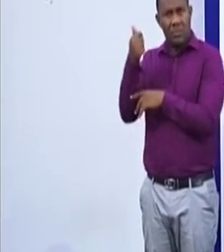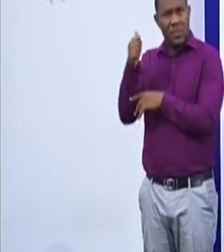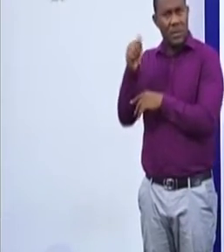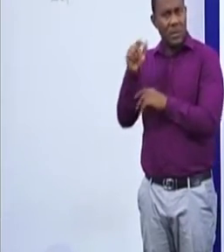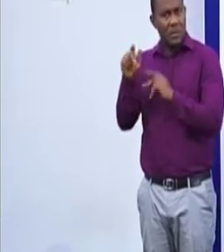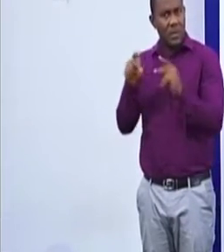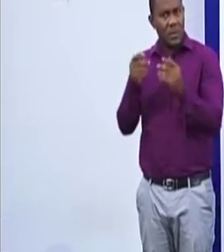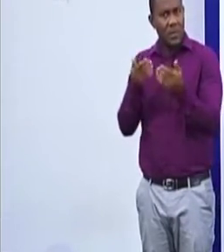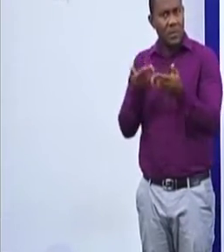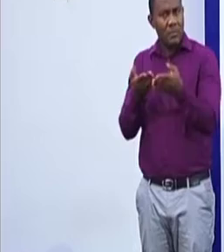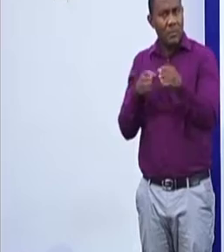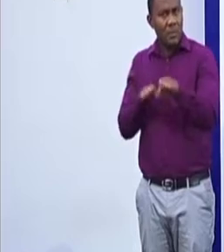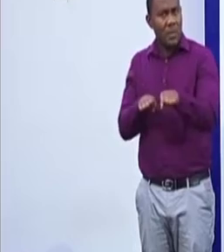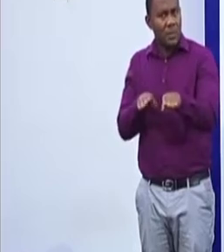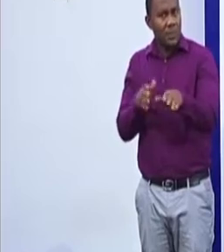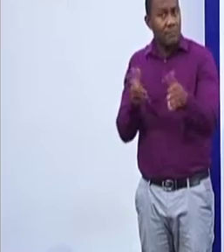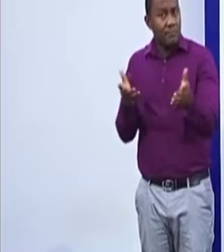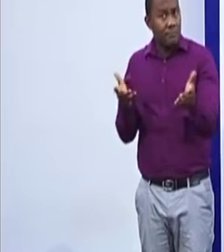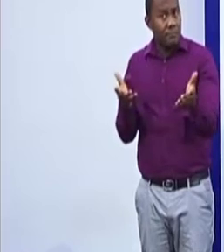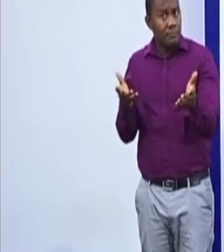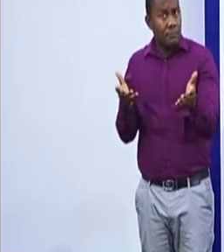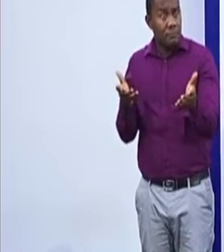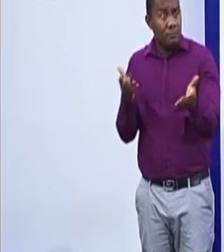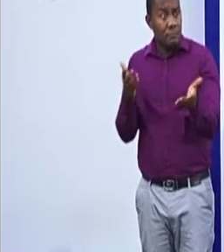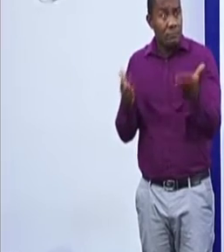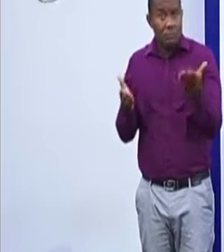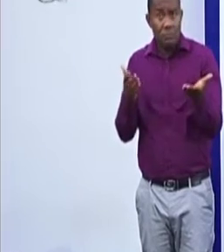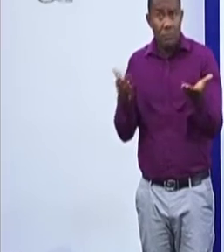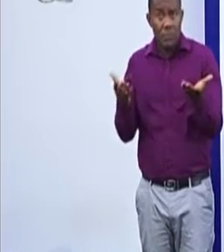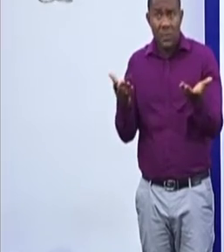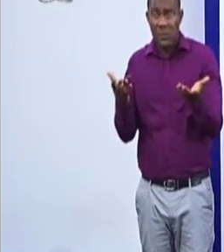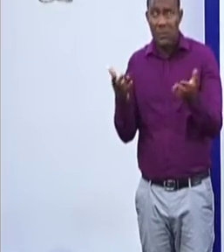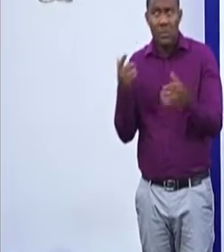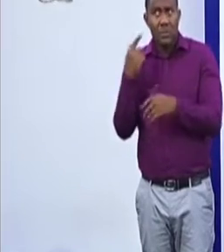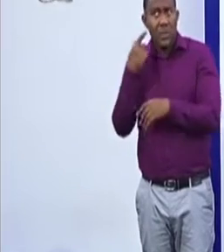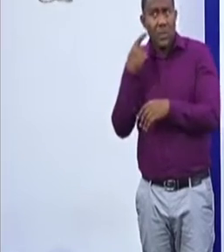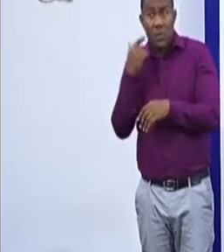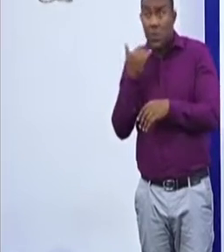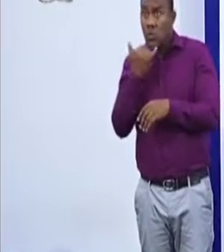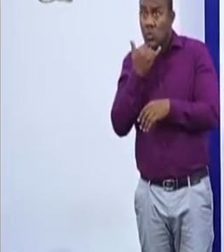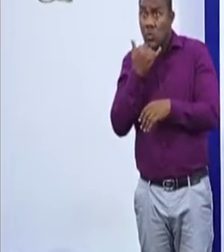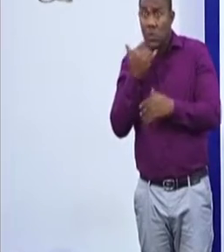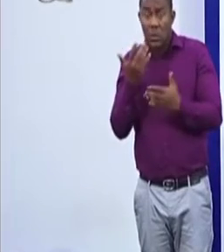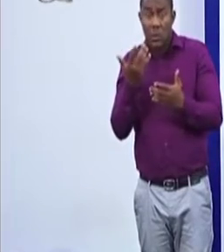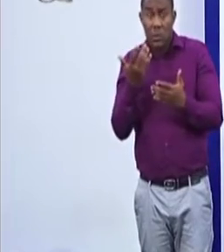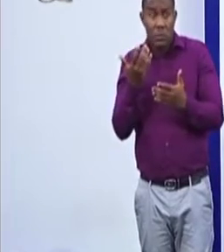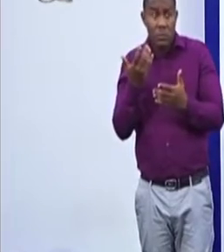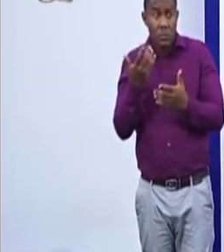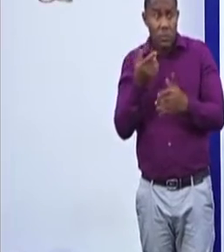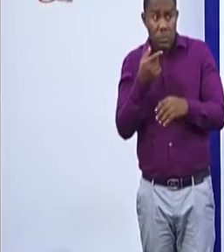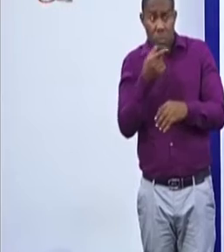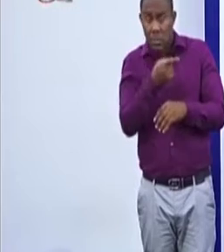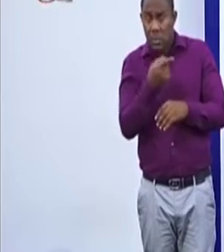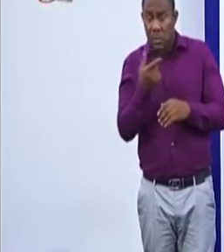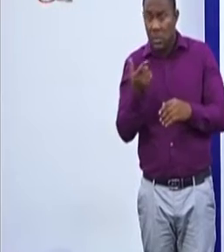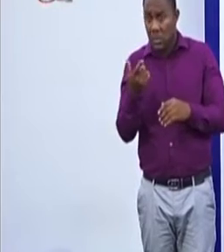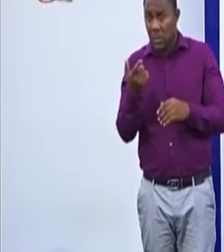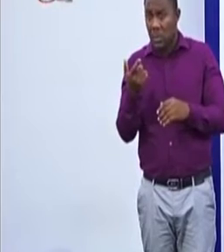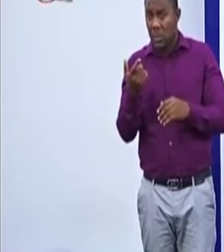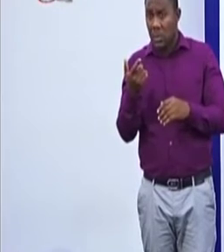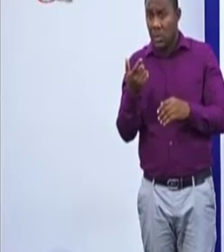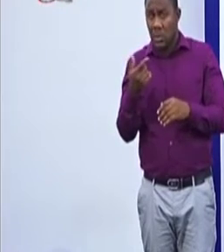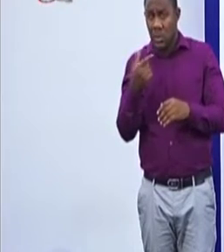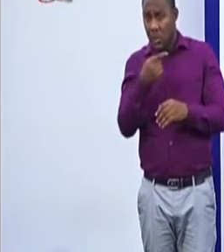died. I'm not too sure if it's because somebody misspoke or they misheard us. Just to be clear, Dr. Abuaje's data is that